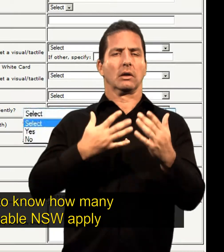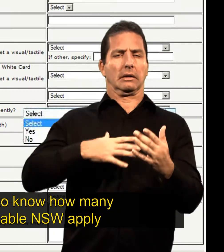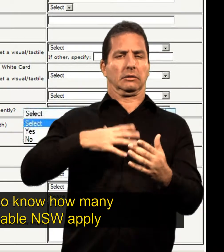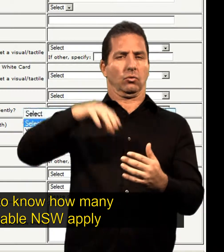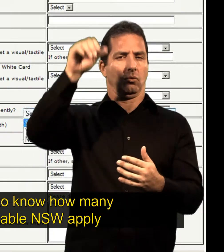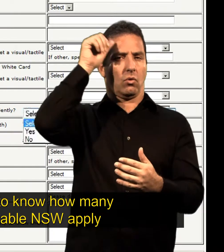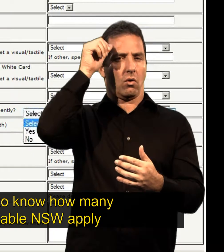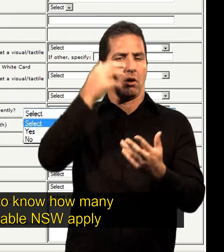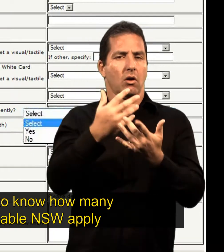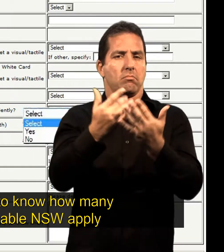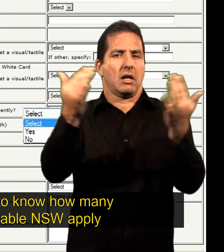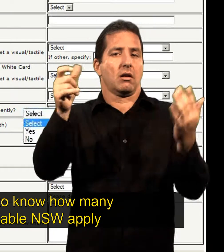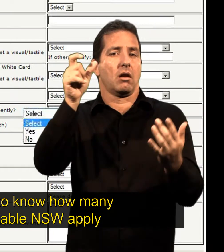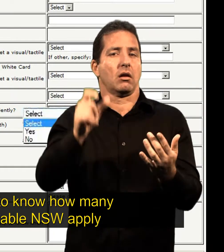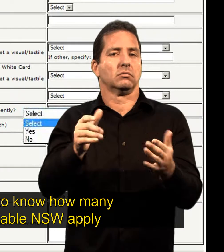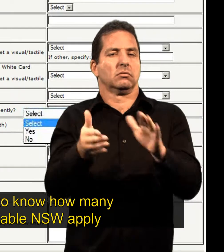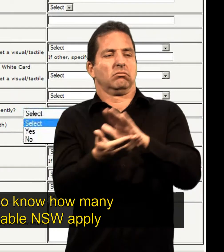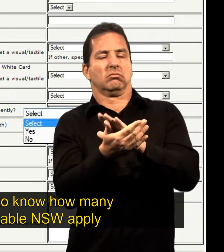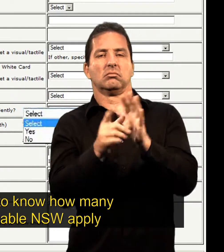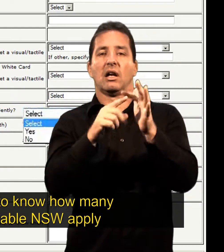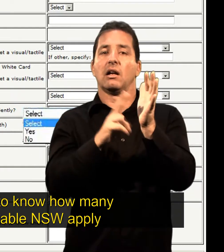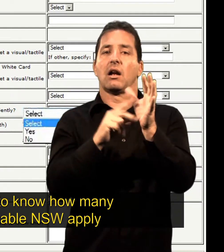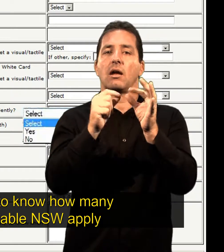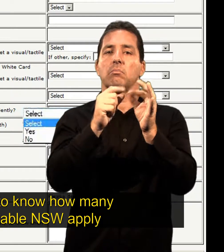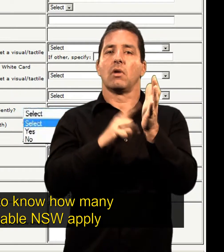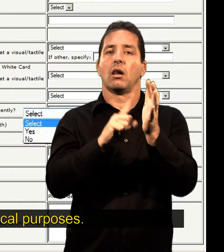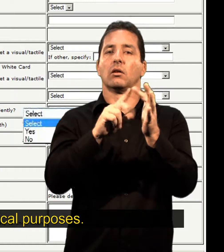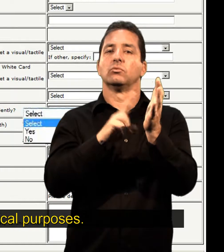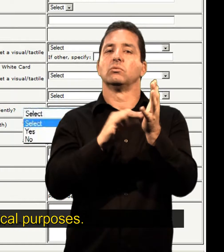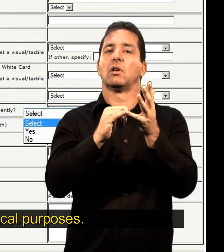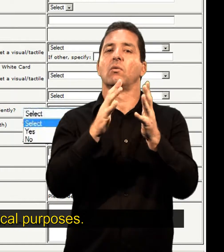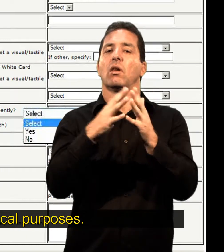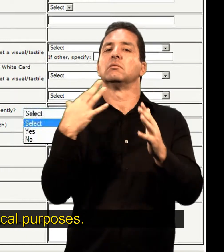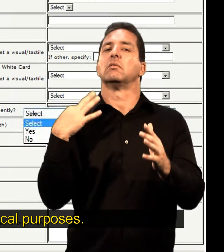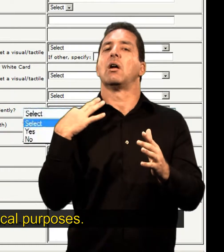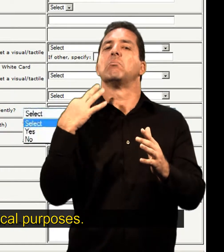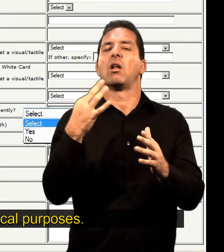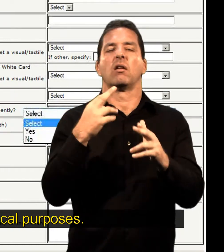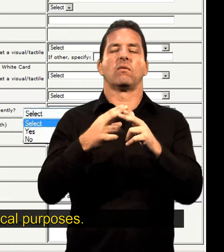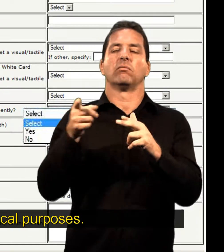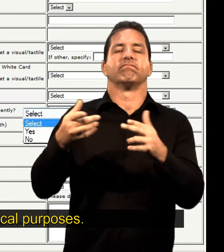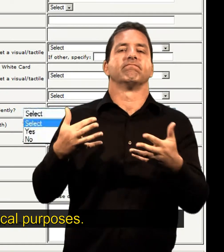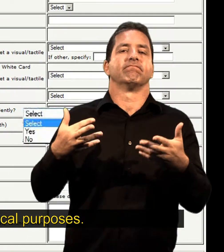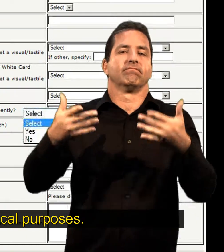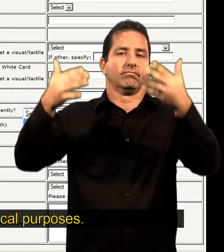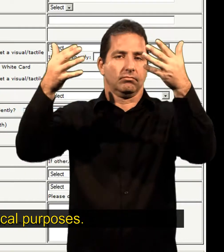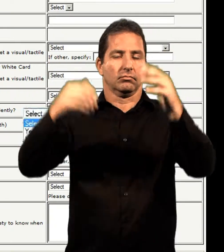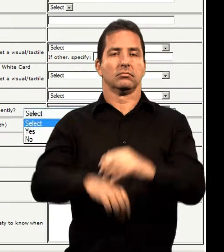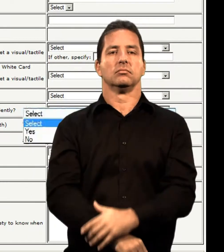We just need to know how many clients of Enable New South Wales apply for statistical purposes.